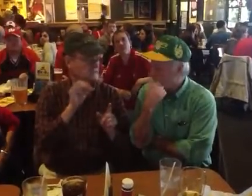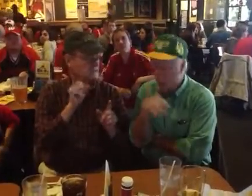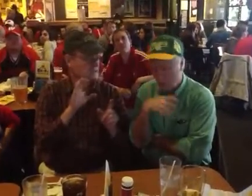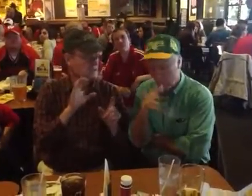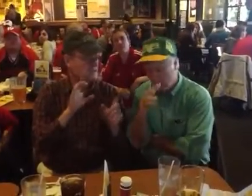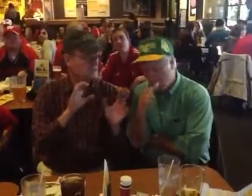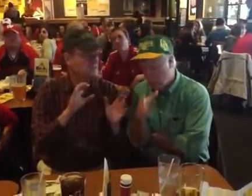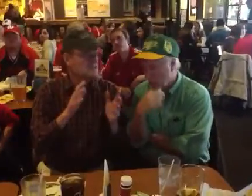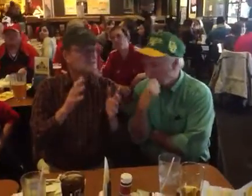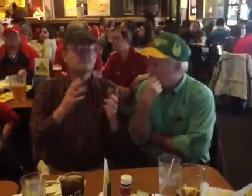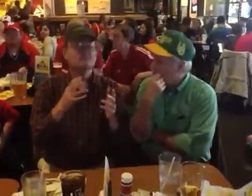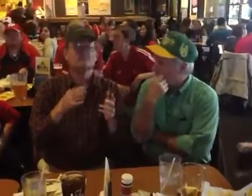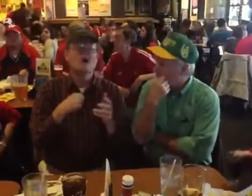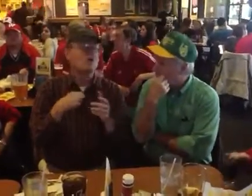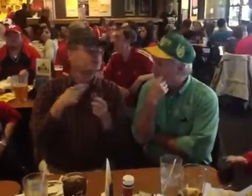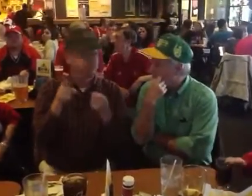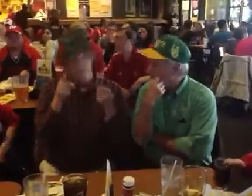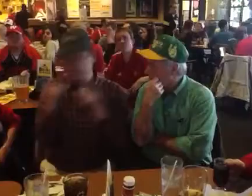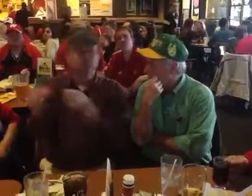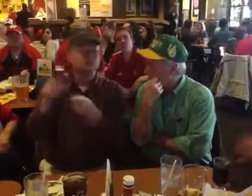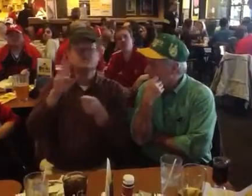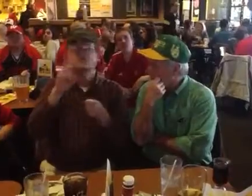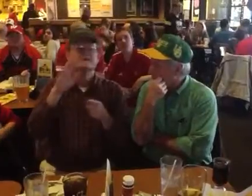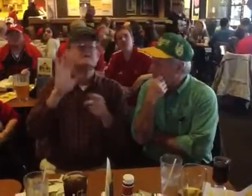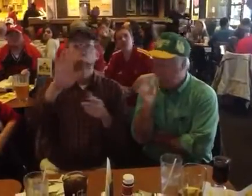next